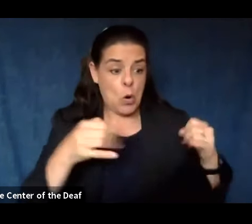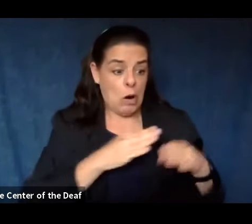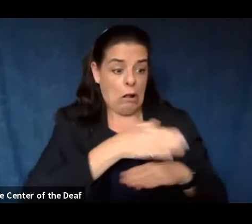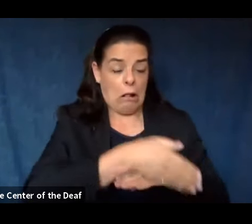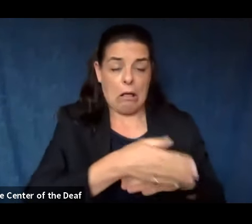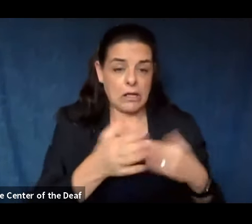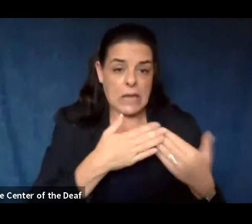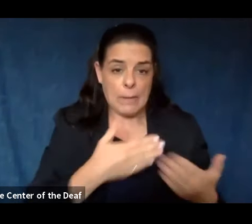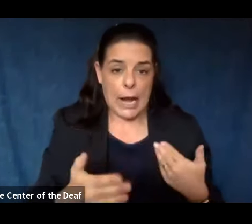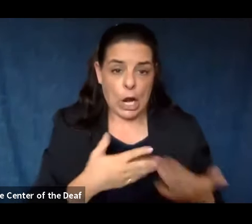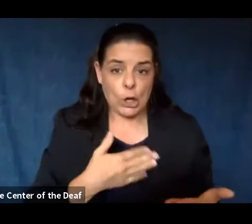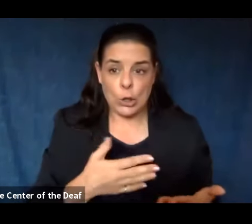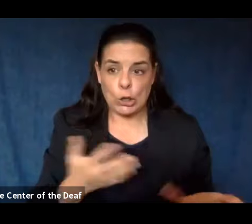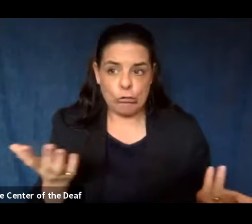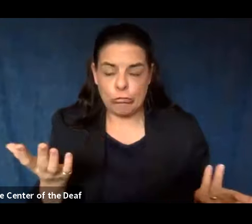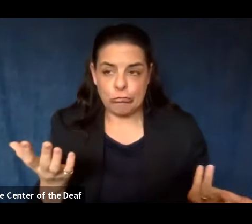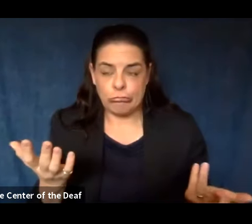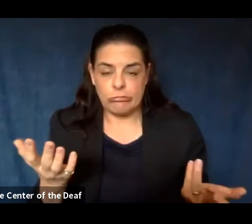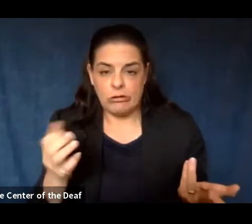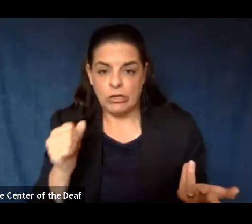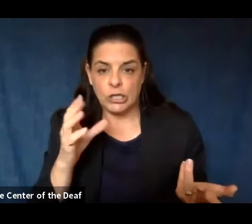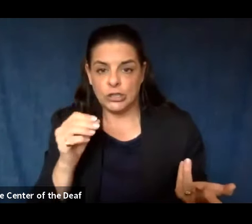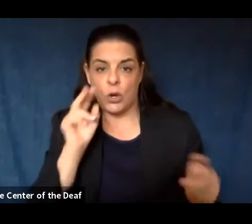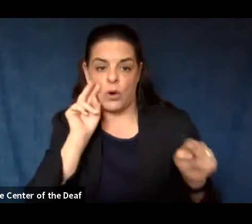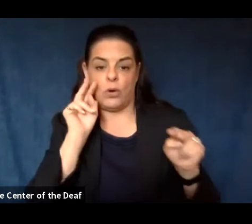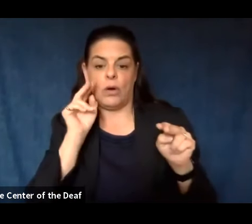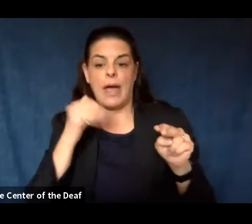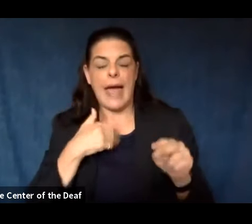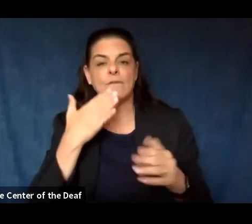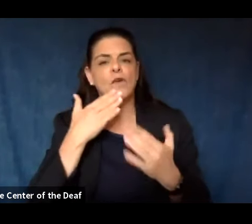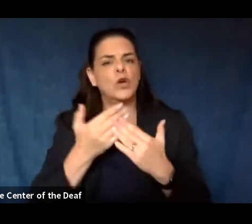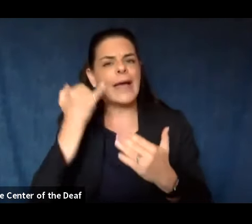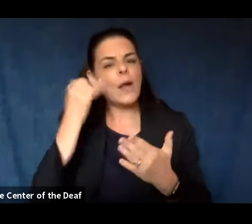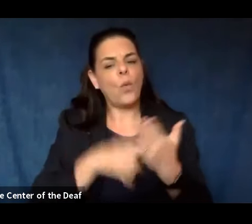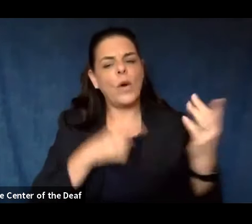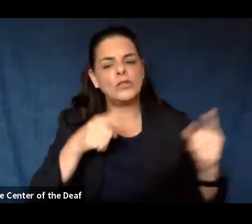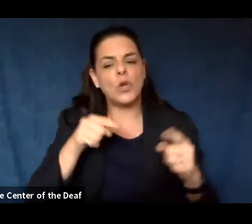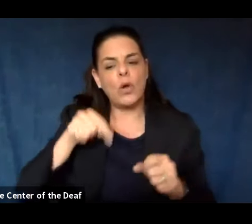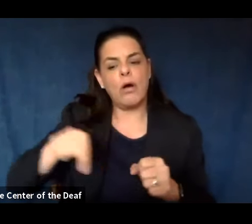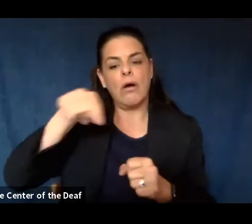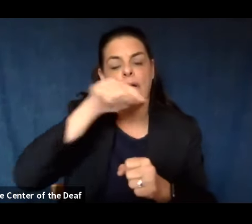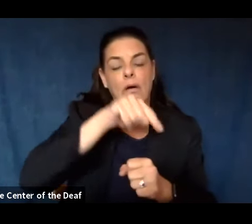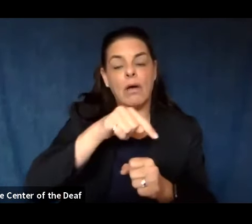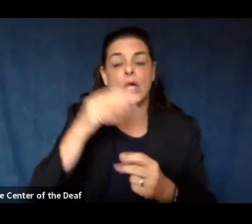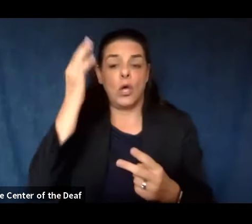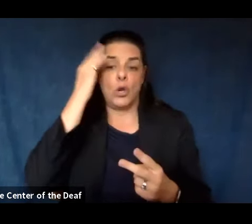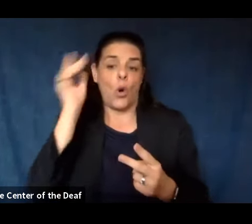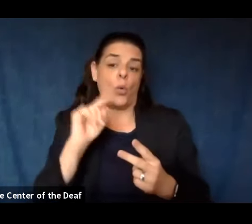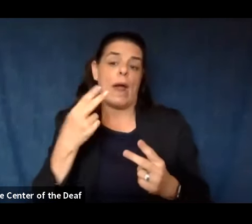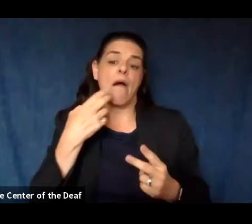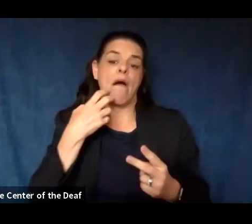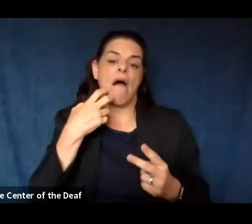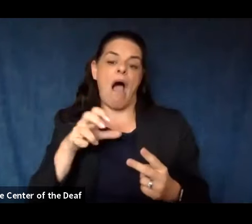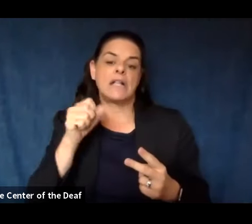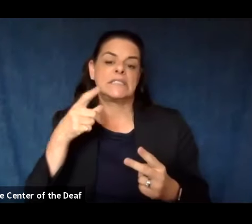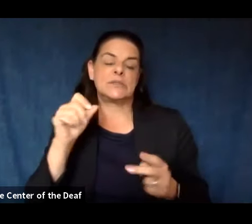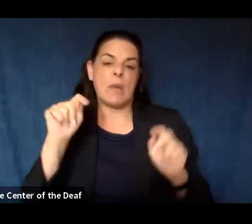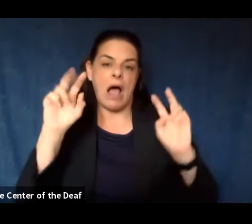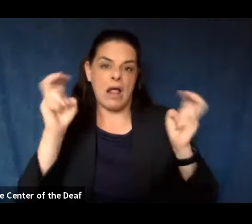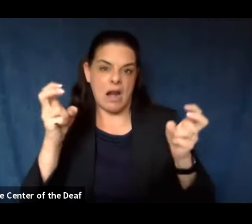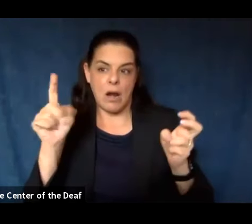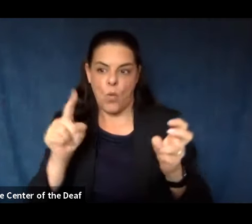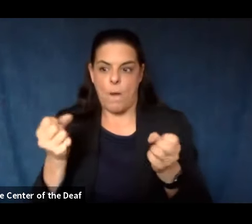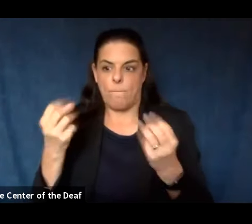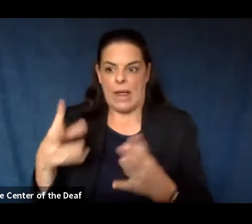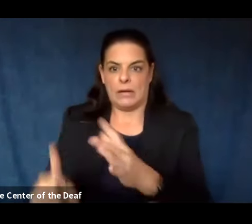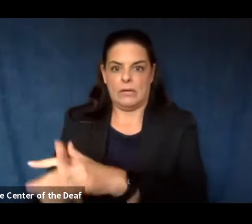county bounds or any of those things. And so just keeping an idea of what's happening. So knowing where hotspots are around us and all of those things. But I